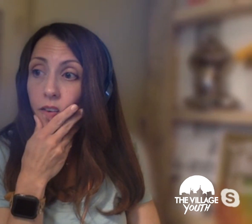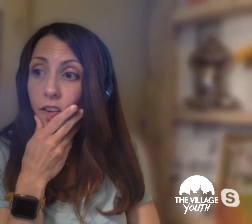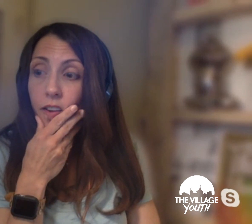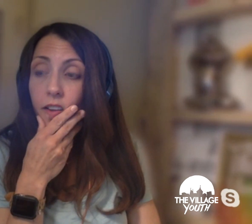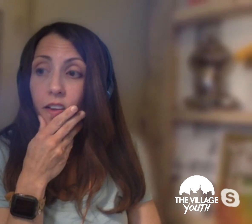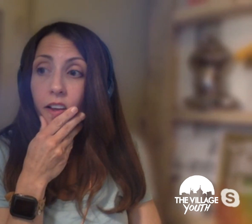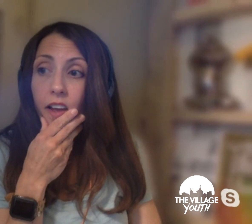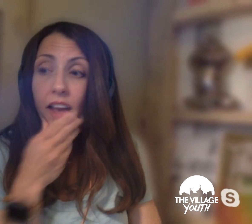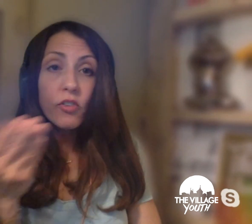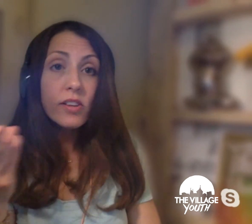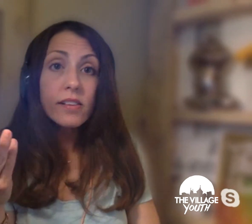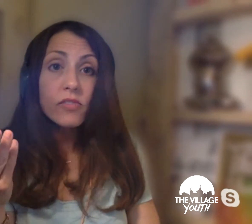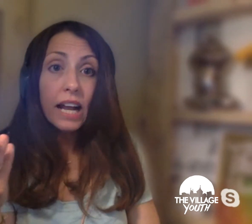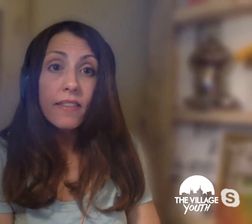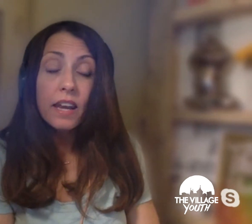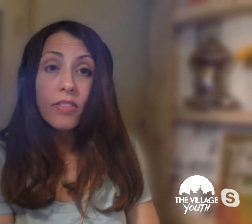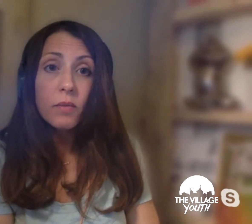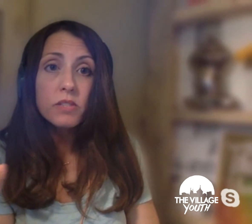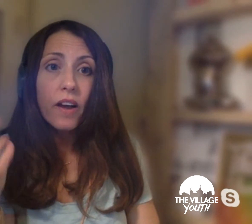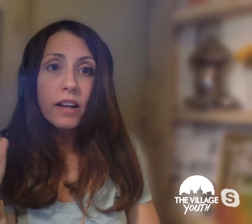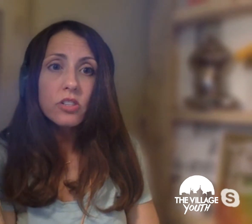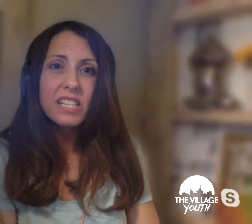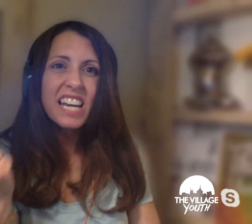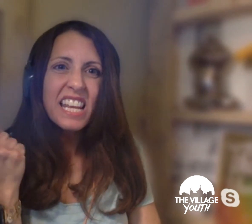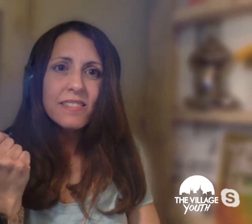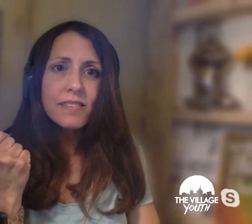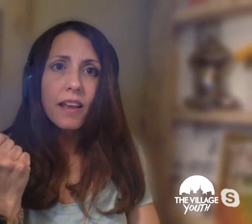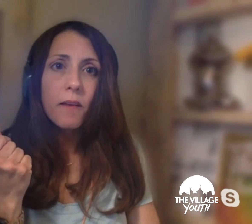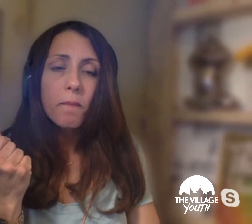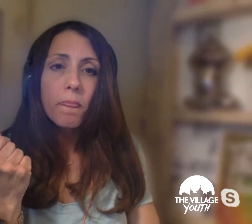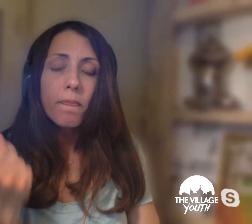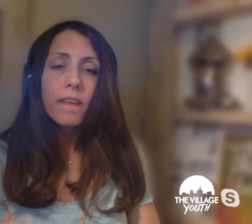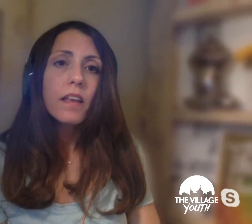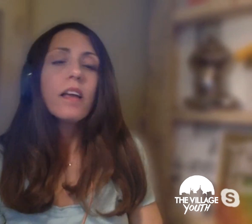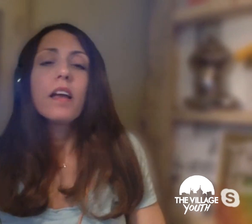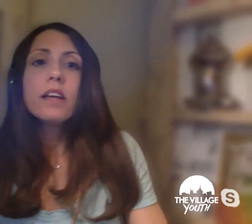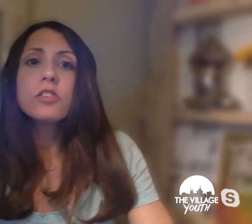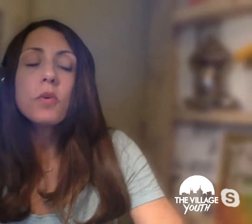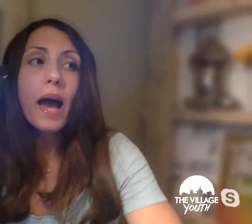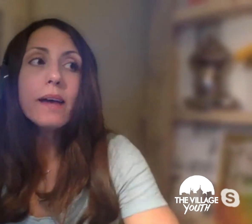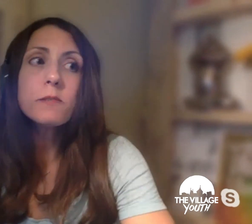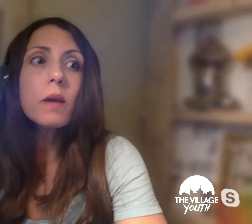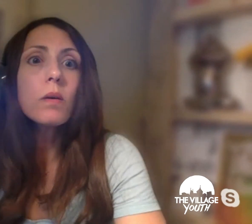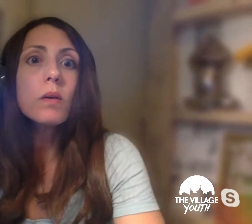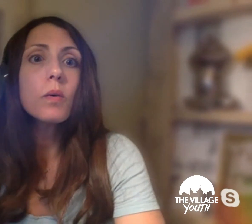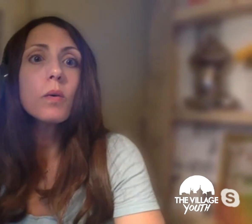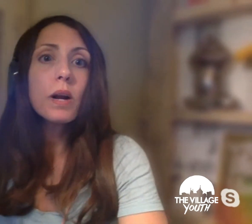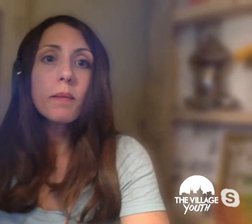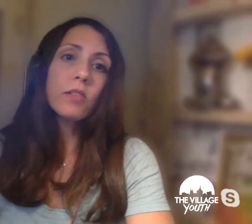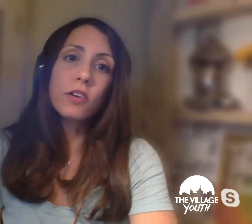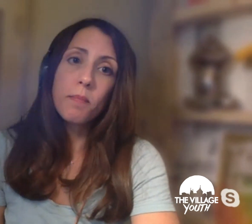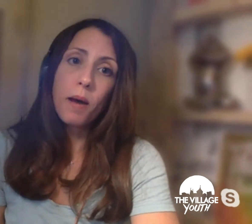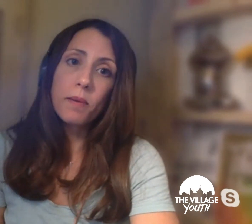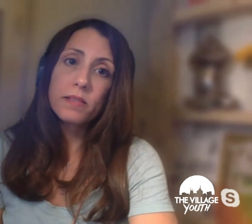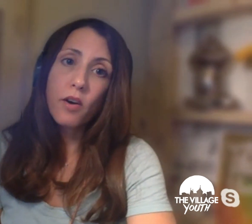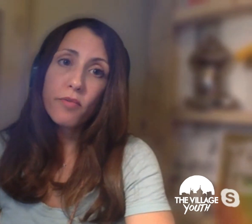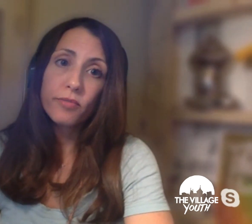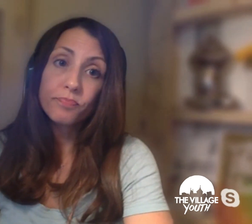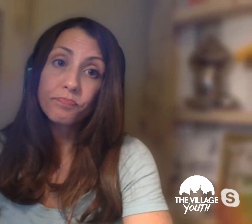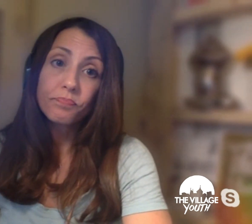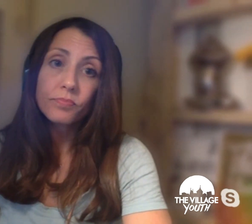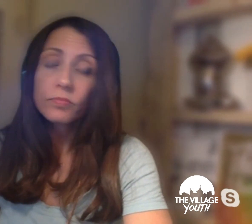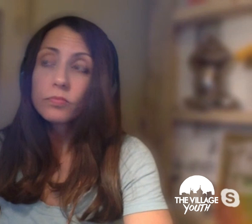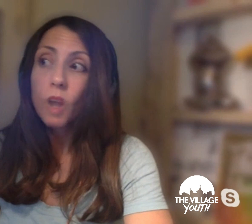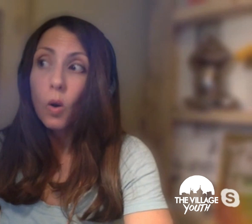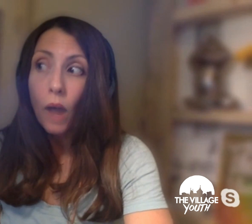yeah, everything's fine. And then nothing was fine just in an instant. And so you asked me, what am I learning about